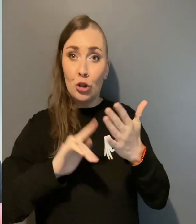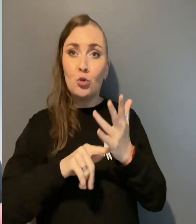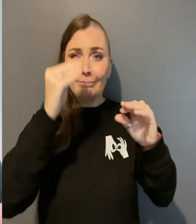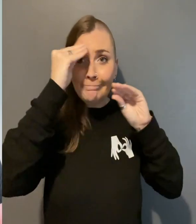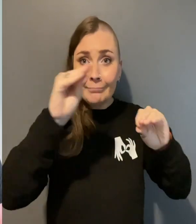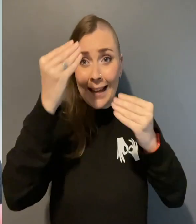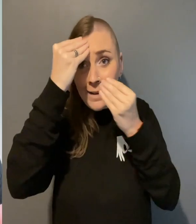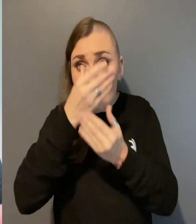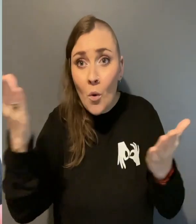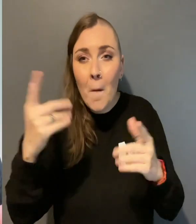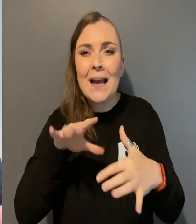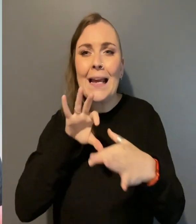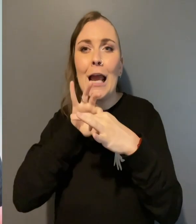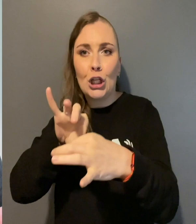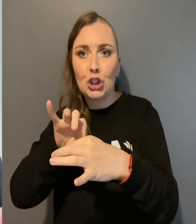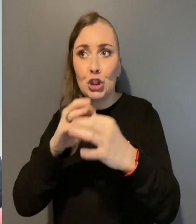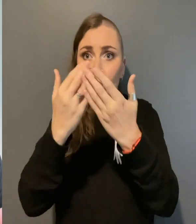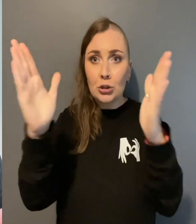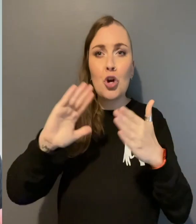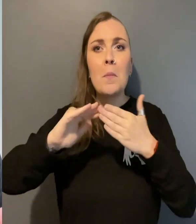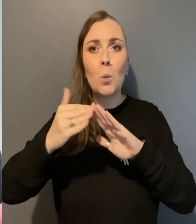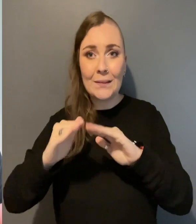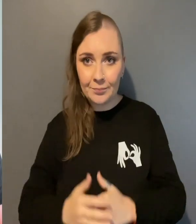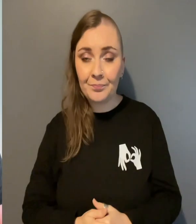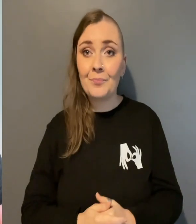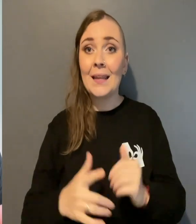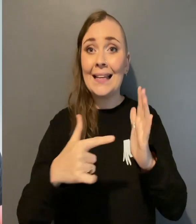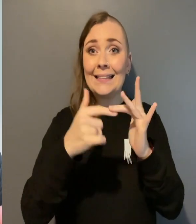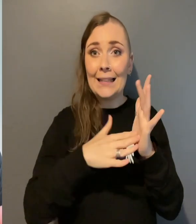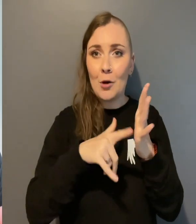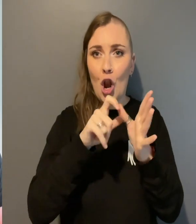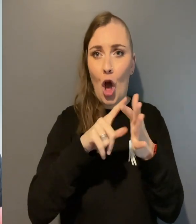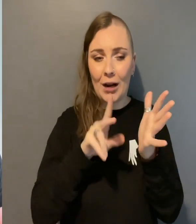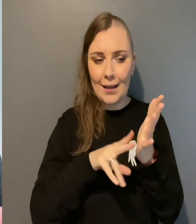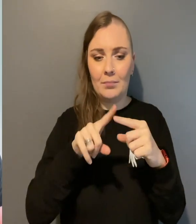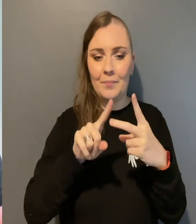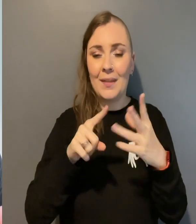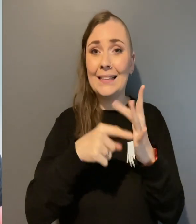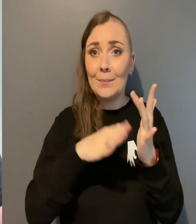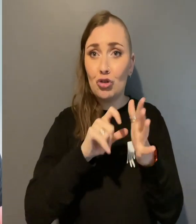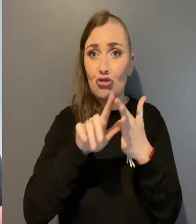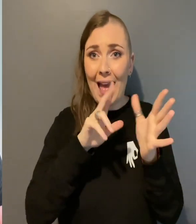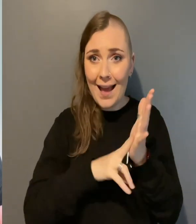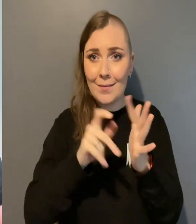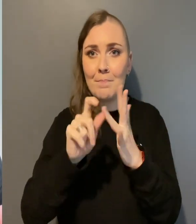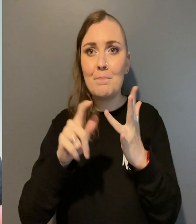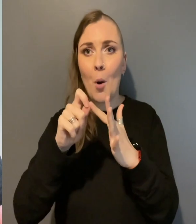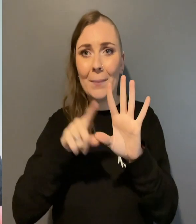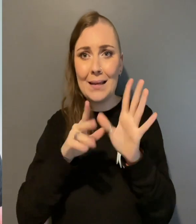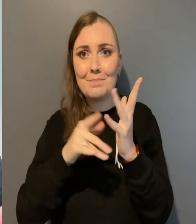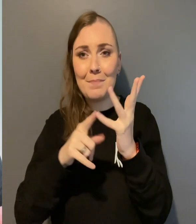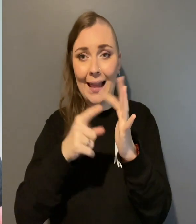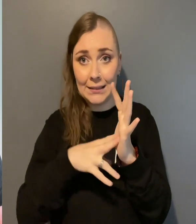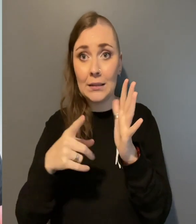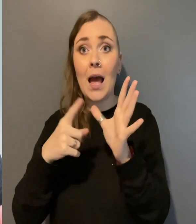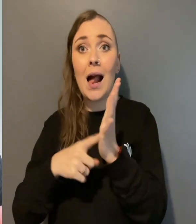inform and engage the wider community Tim Lachlan Tim Chan Poppy Mullins Alicia